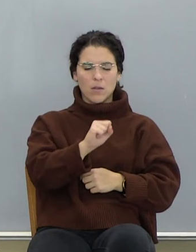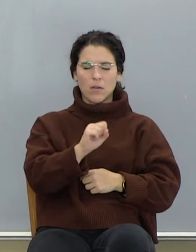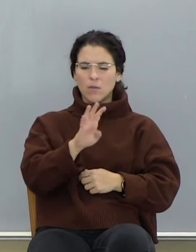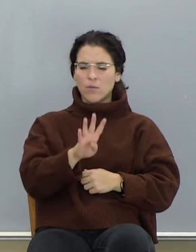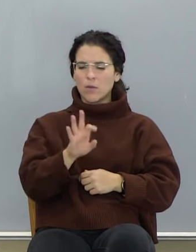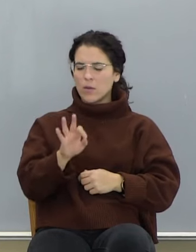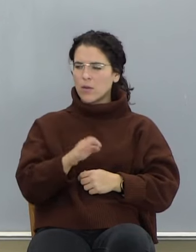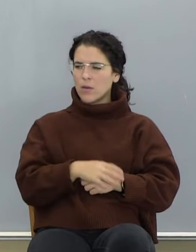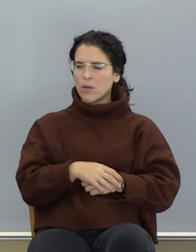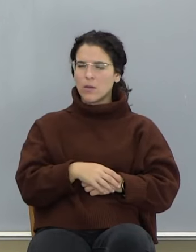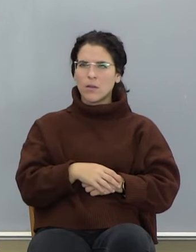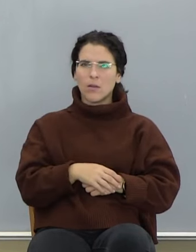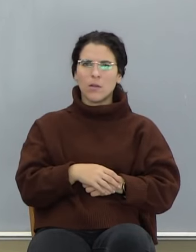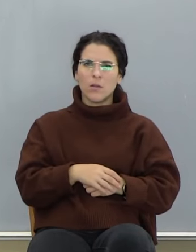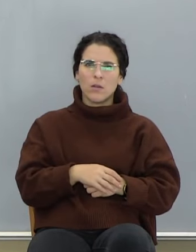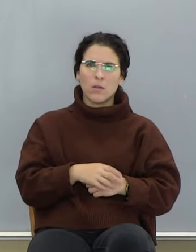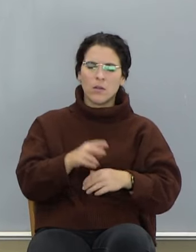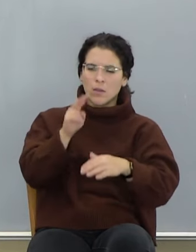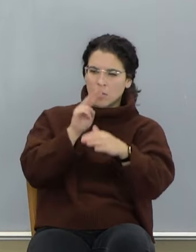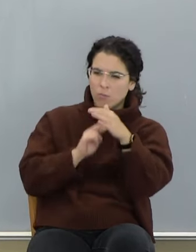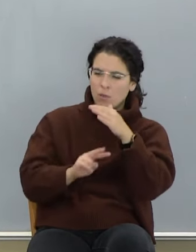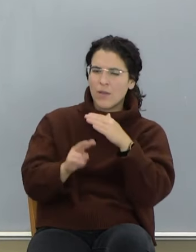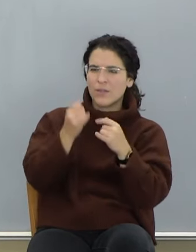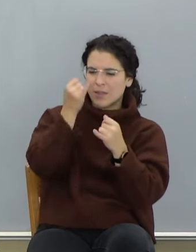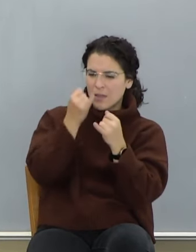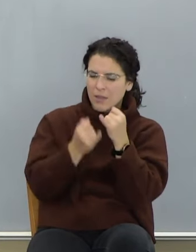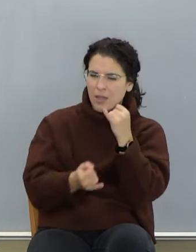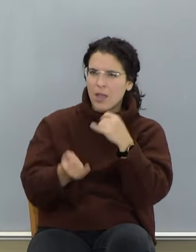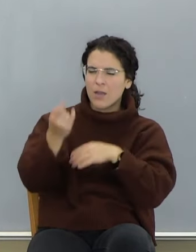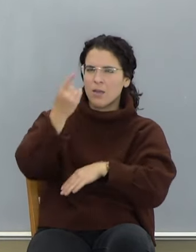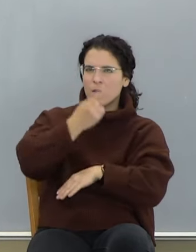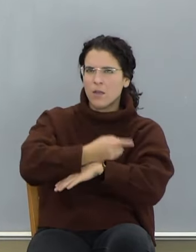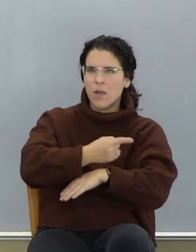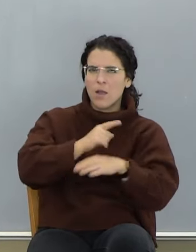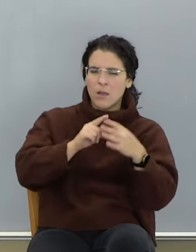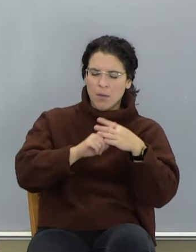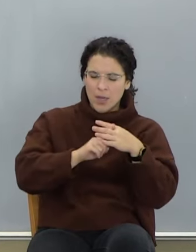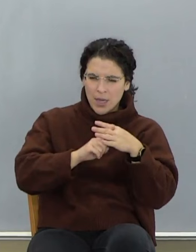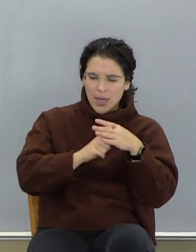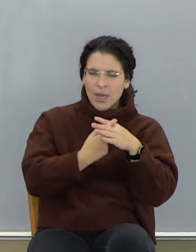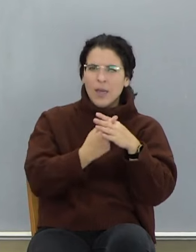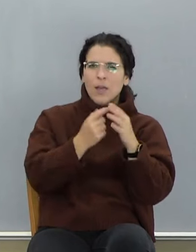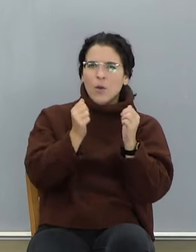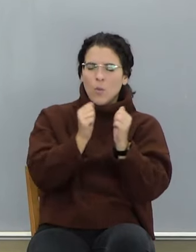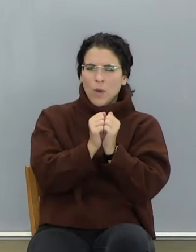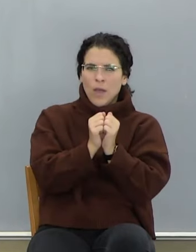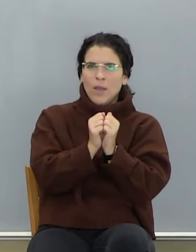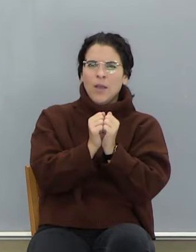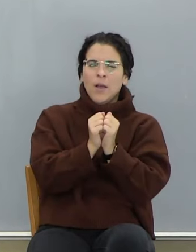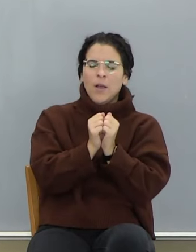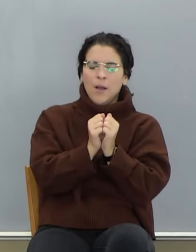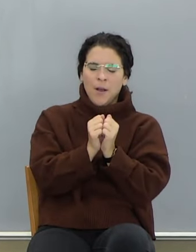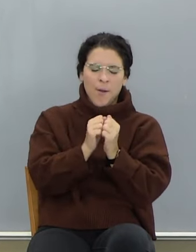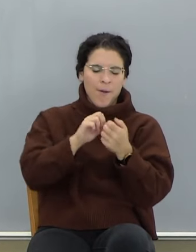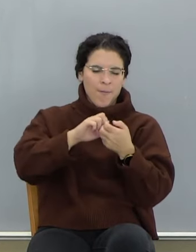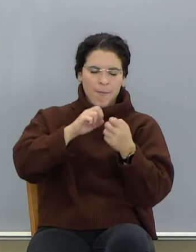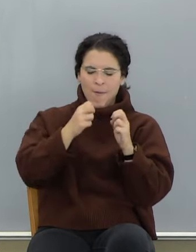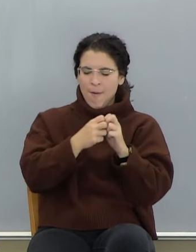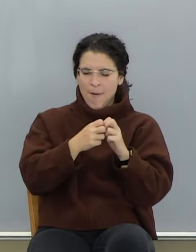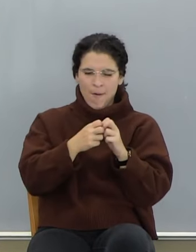So the prophecy of the last days begins with this